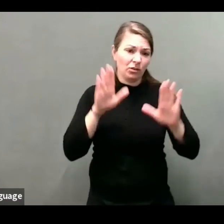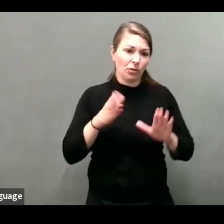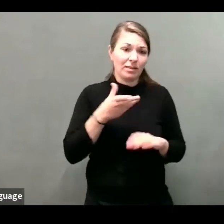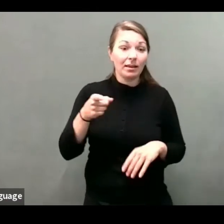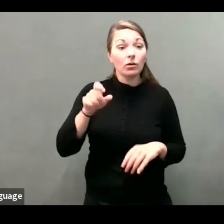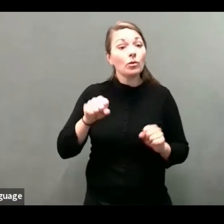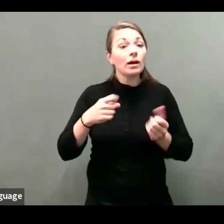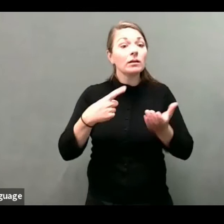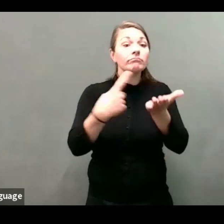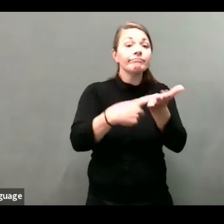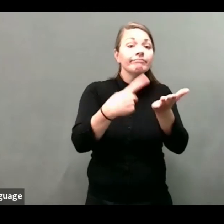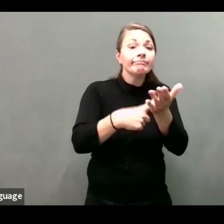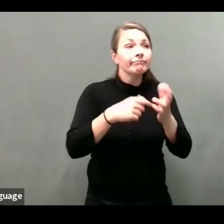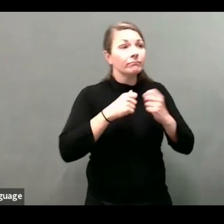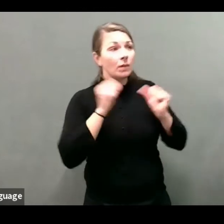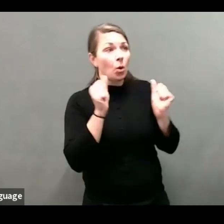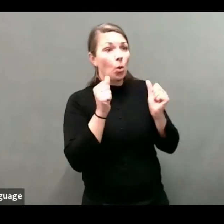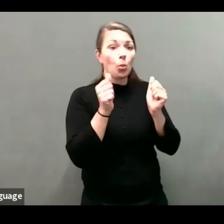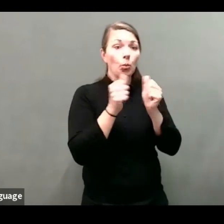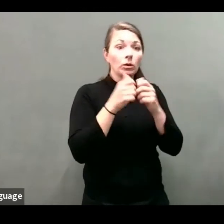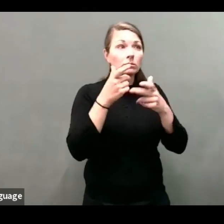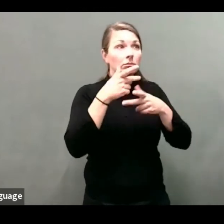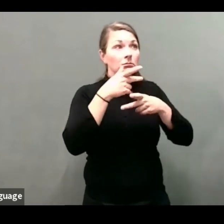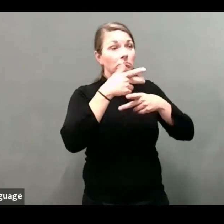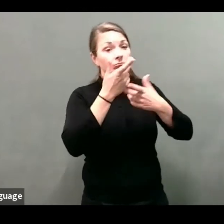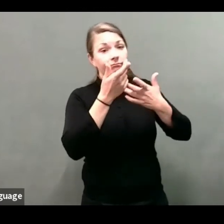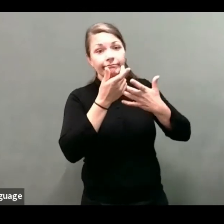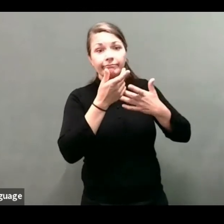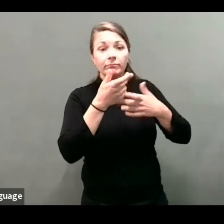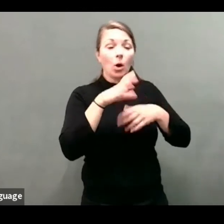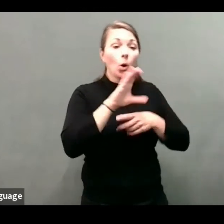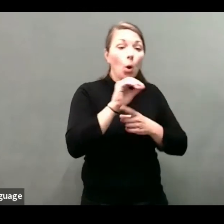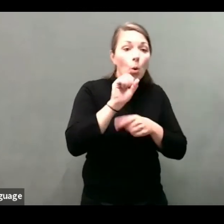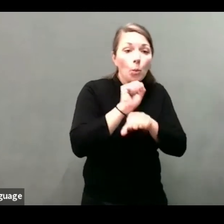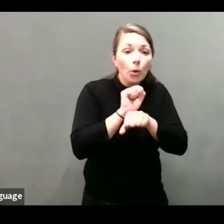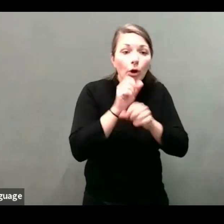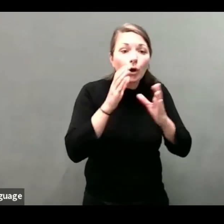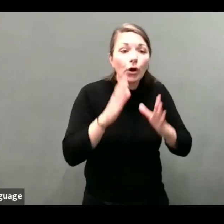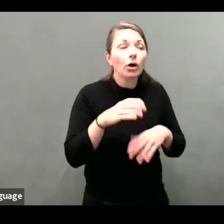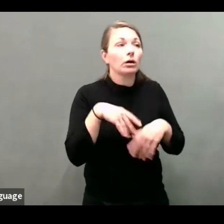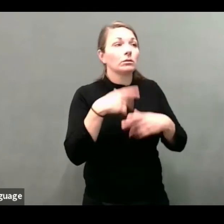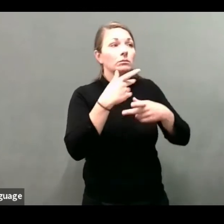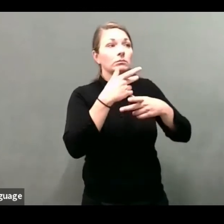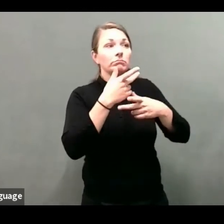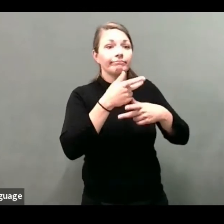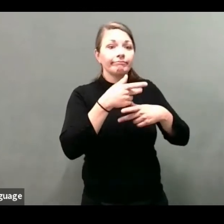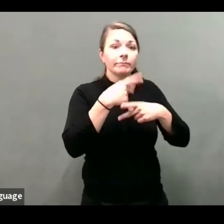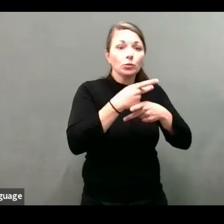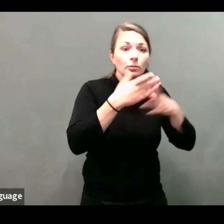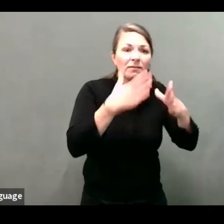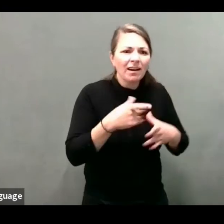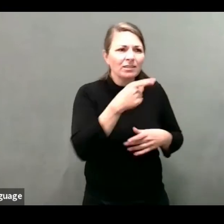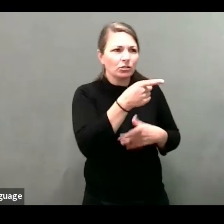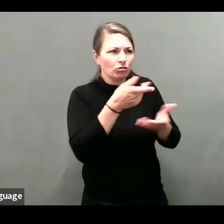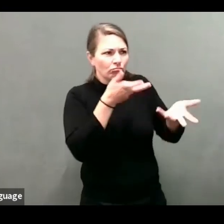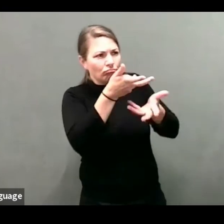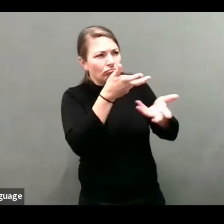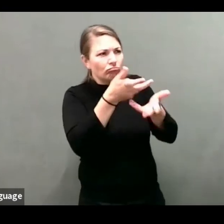with a supervisor about or a coworker about to just, again, kind of practice and get a little more comfortable with these